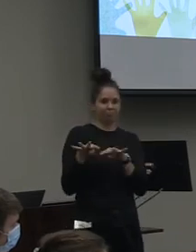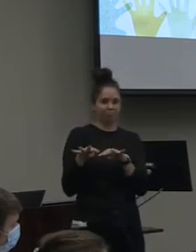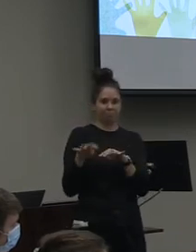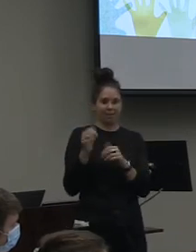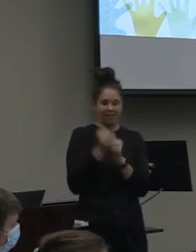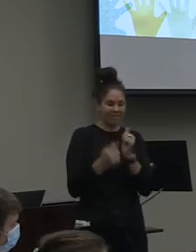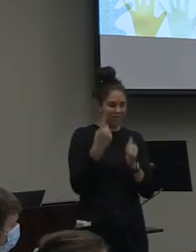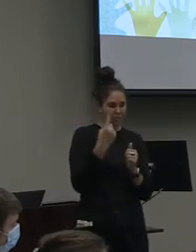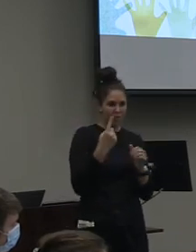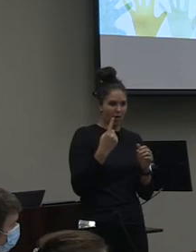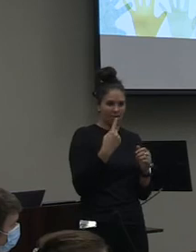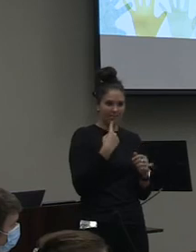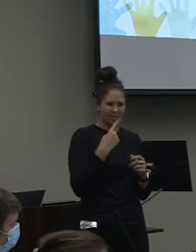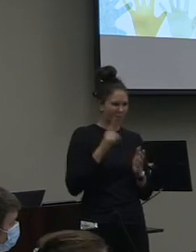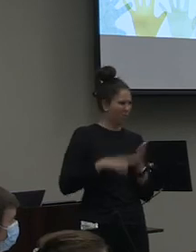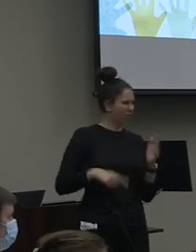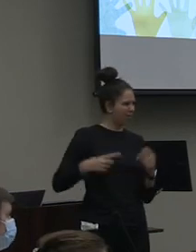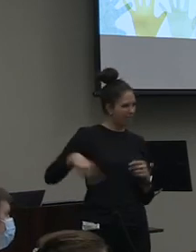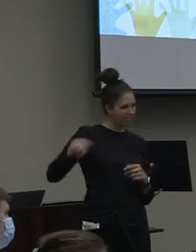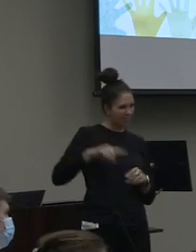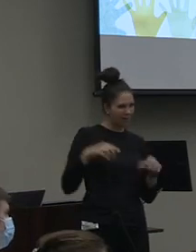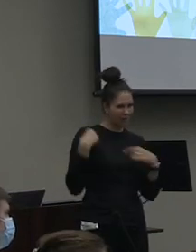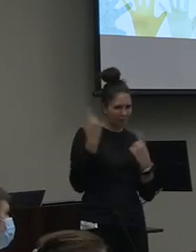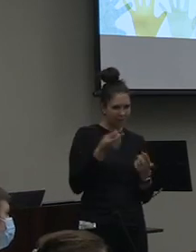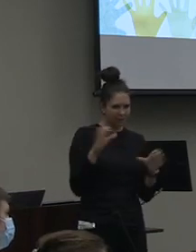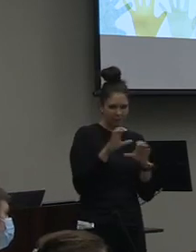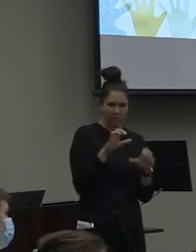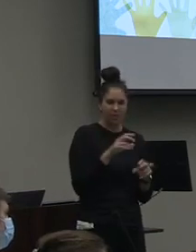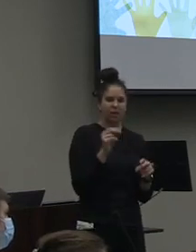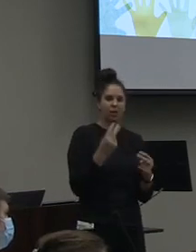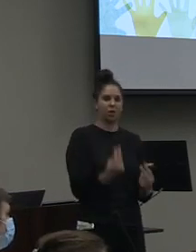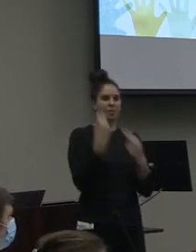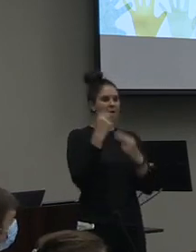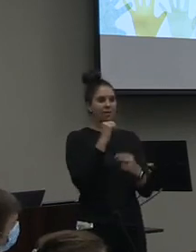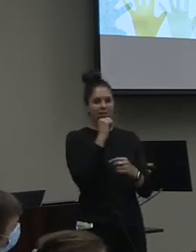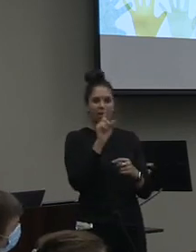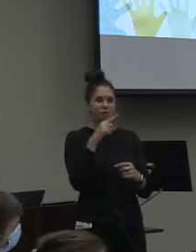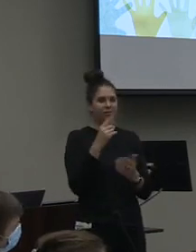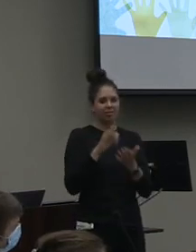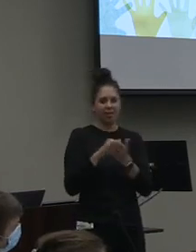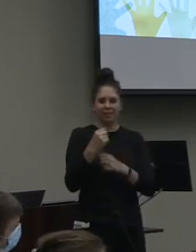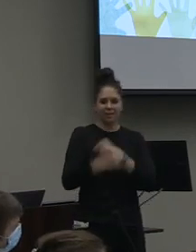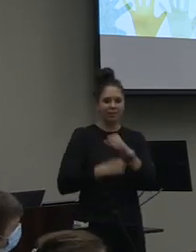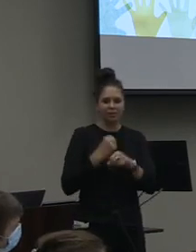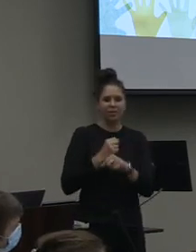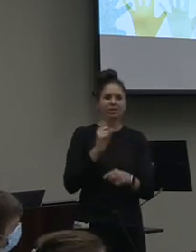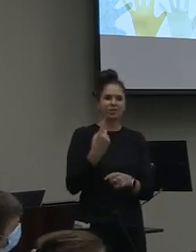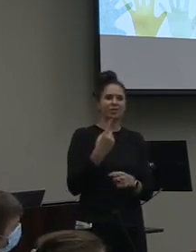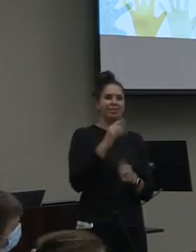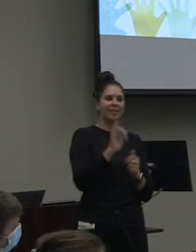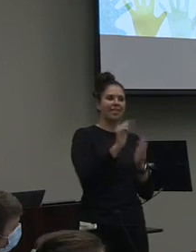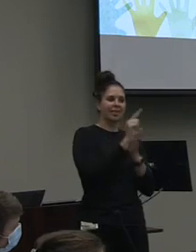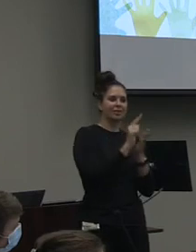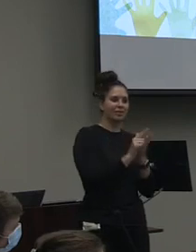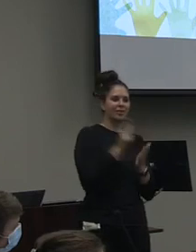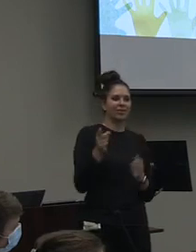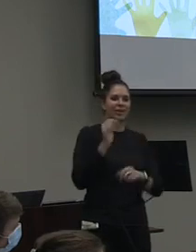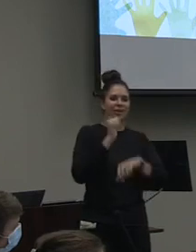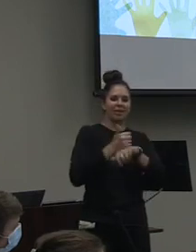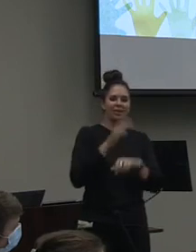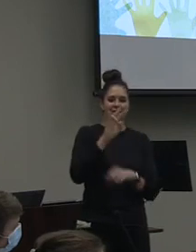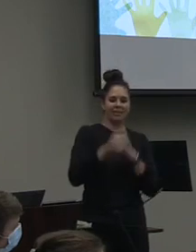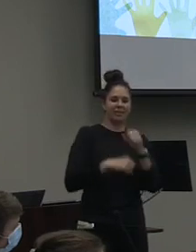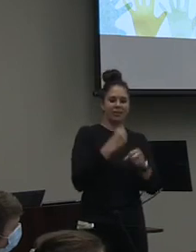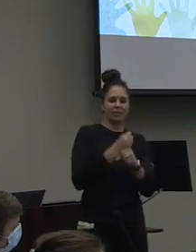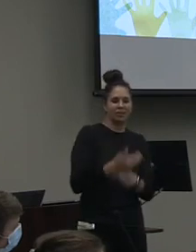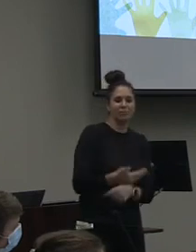turned and said, what have they been doing? And you look back, it wasn't just that year, it's what they had, it's the legislation they put in place 7 years prior that